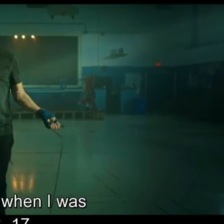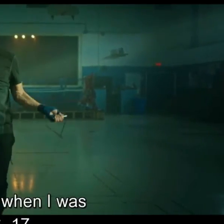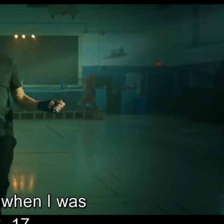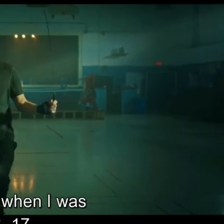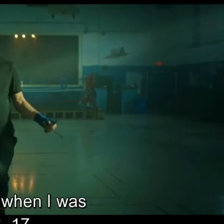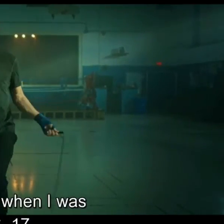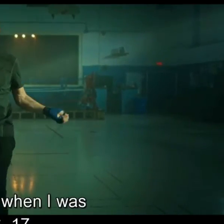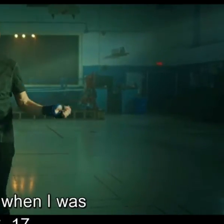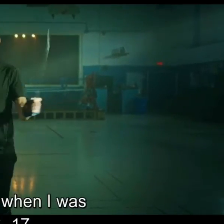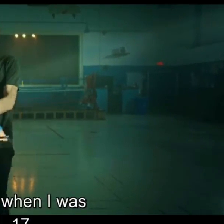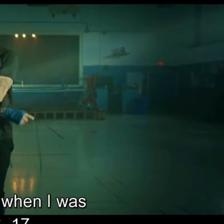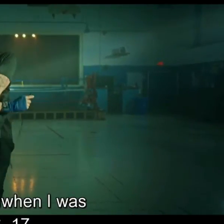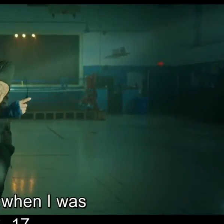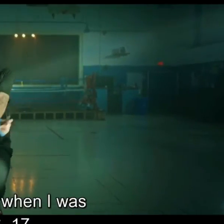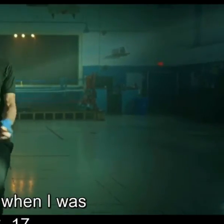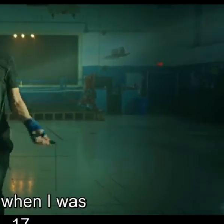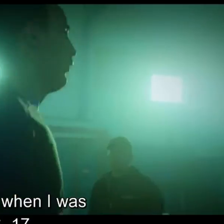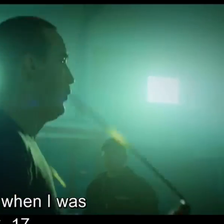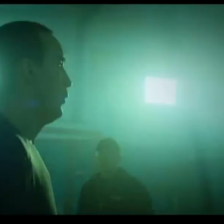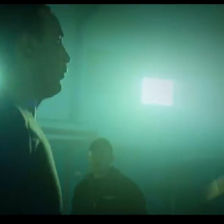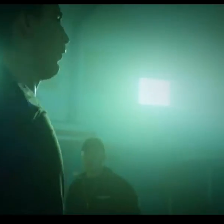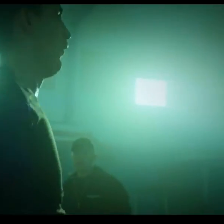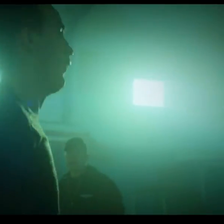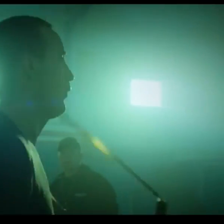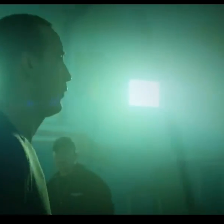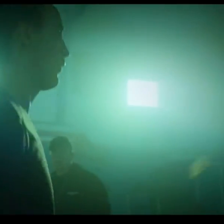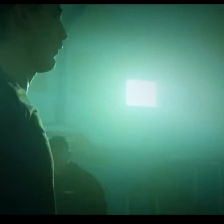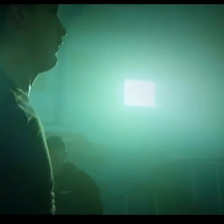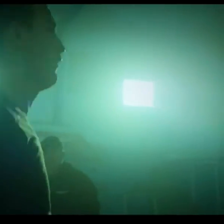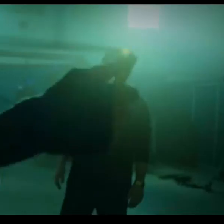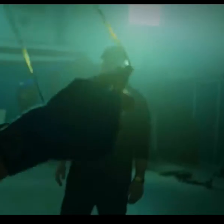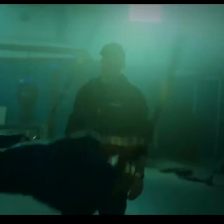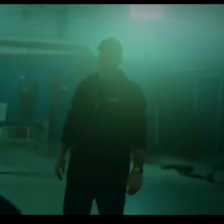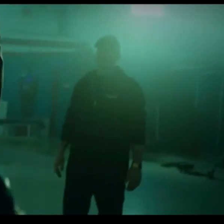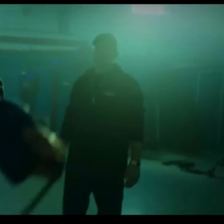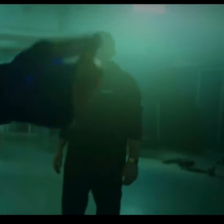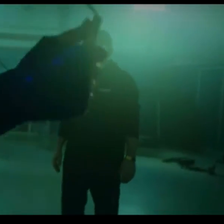I started boxing when I was about 16, 17.